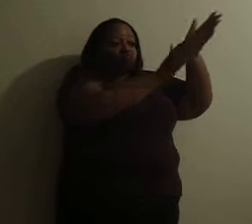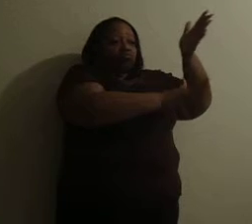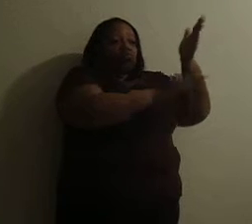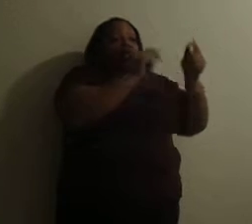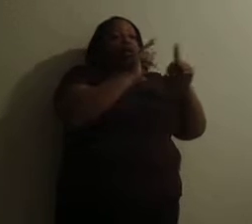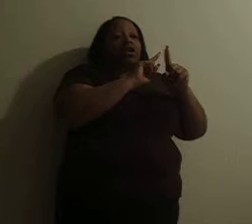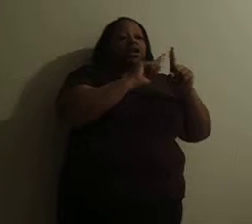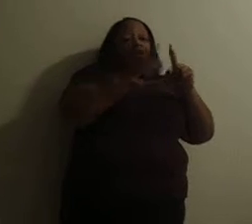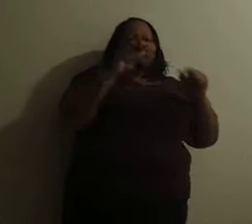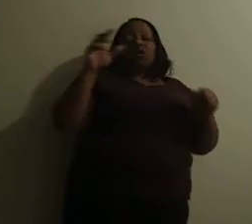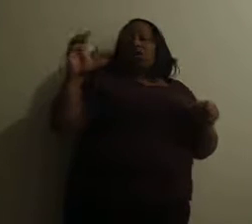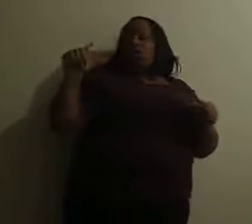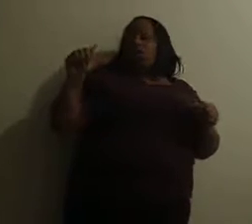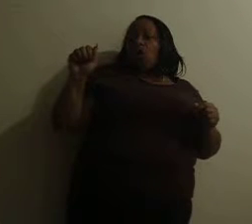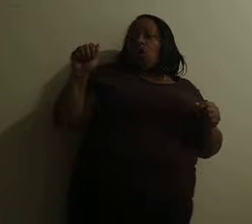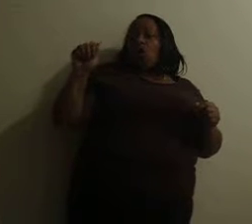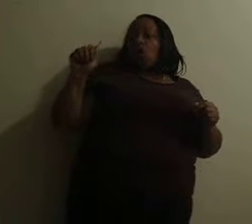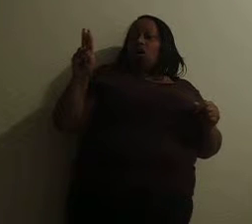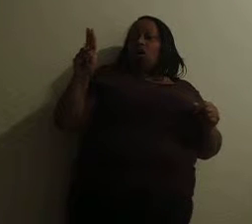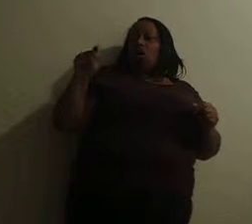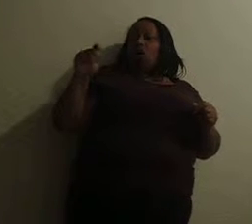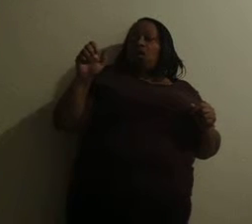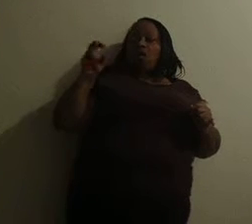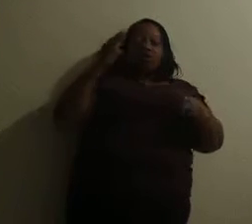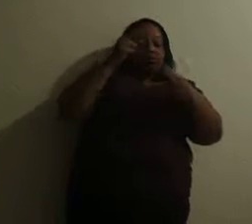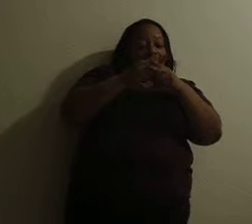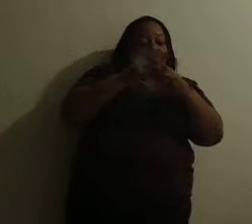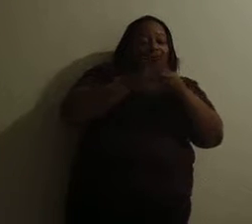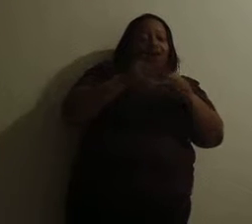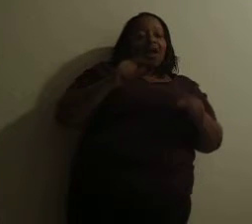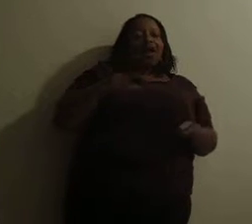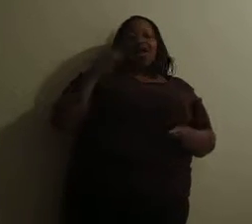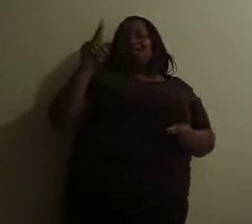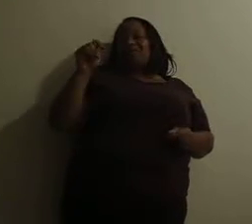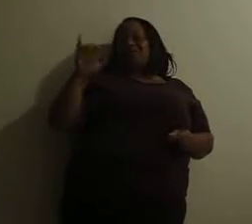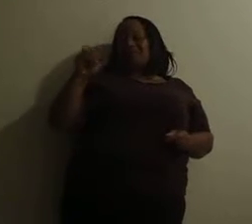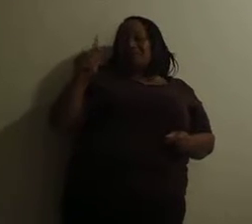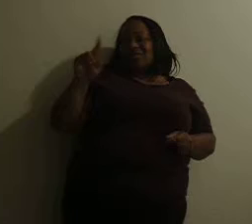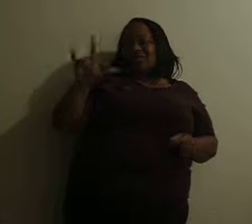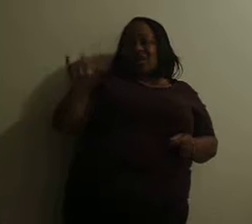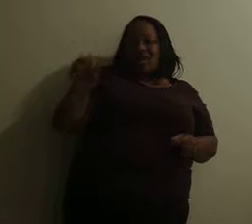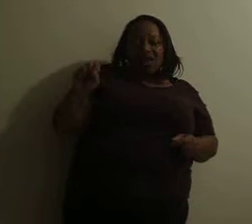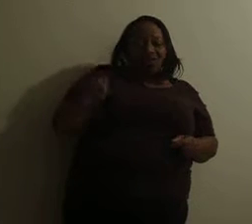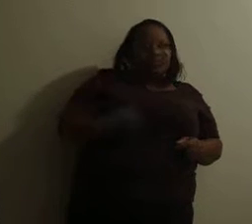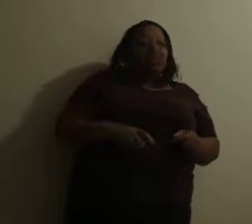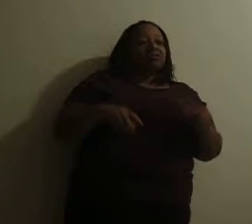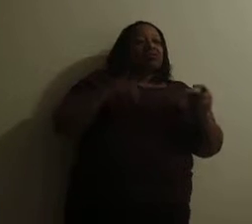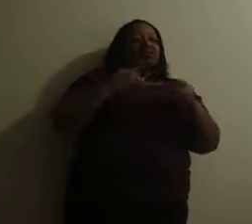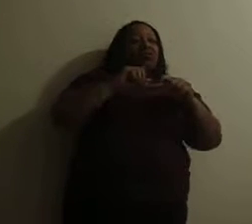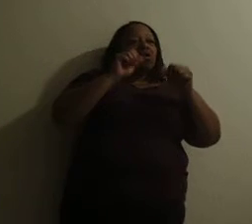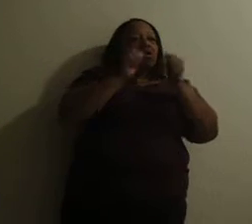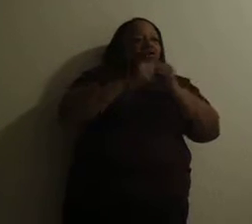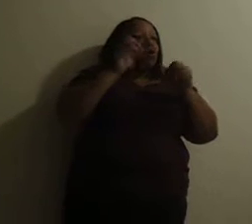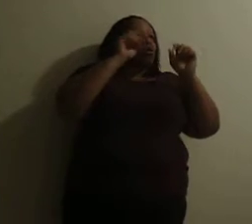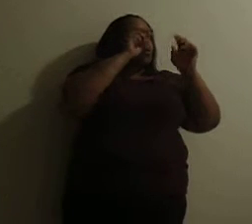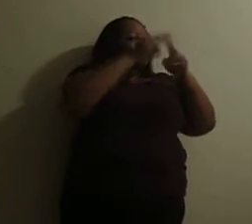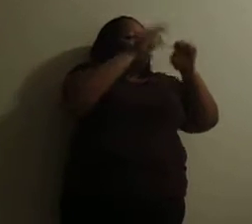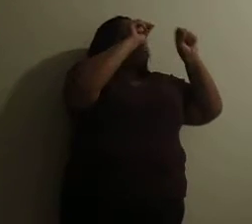name, volume number, other things like that that might be pertinent for other students who would be interested in looking up the same